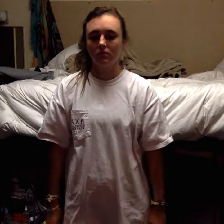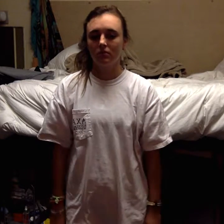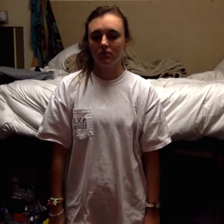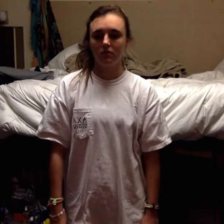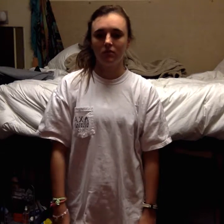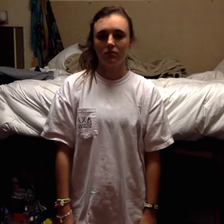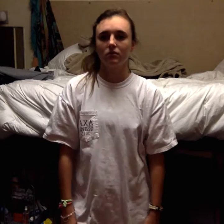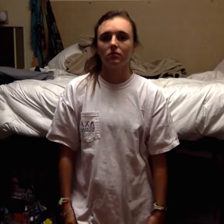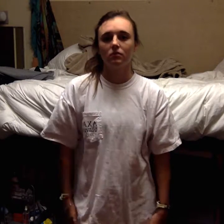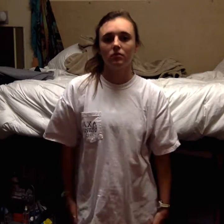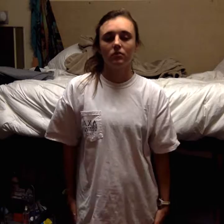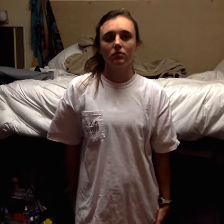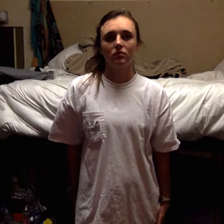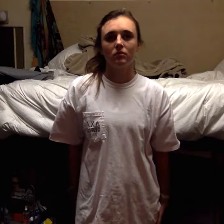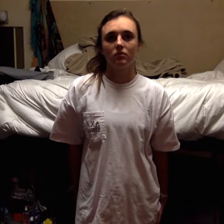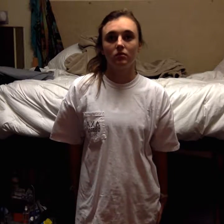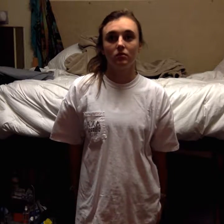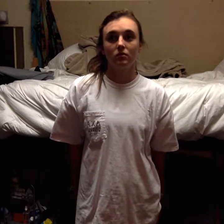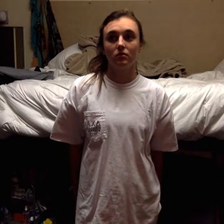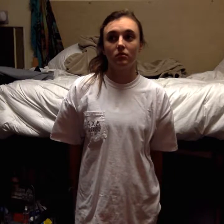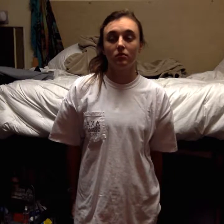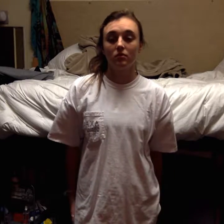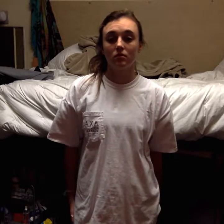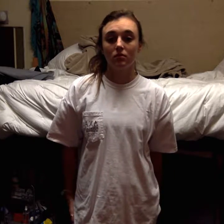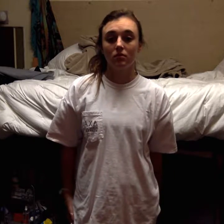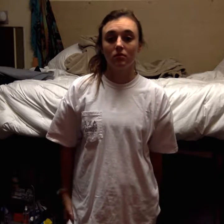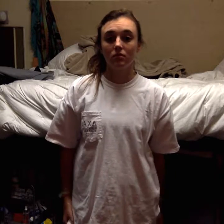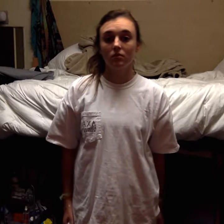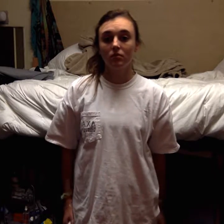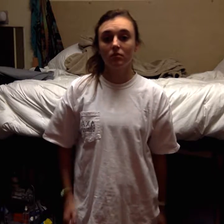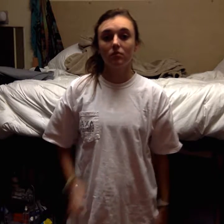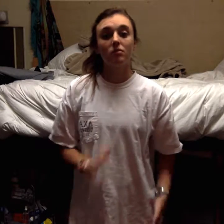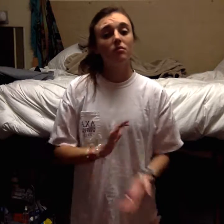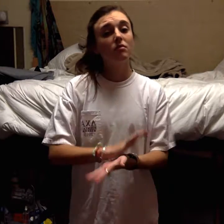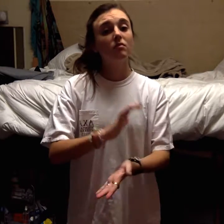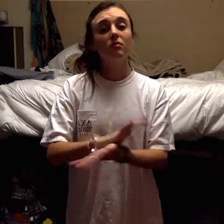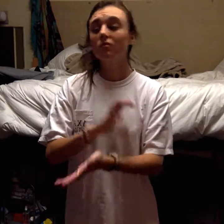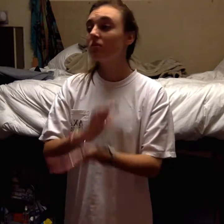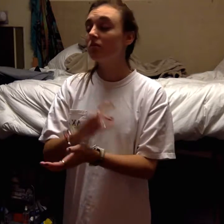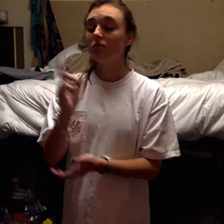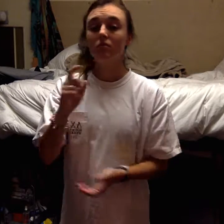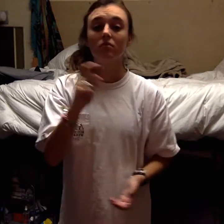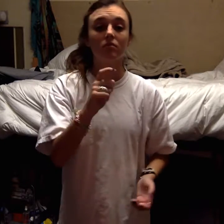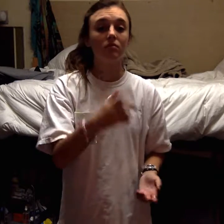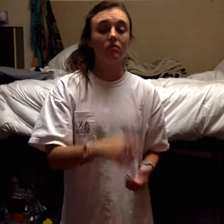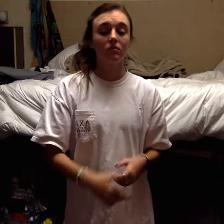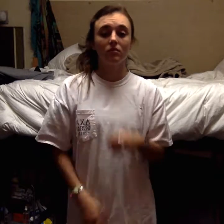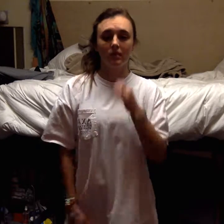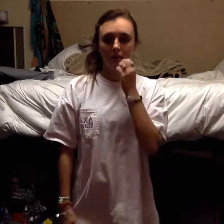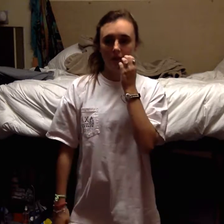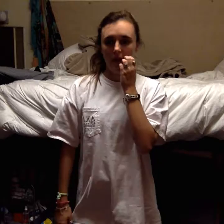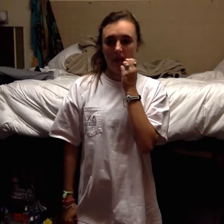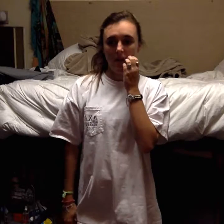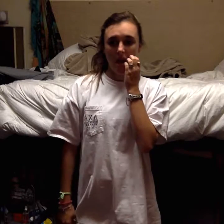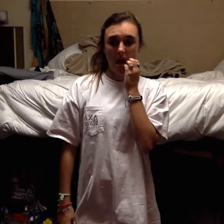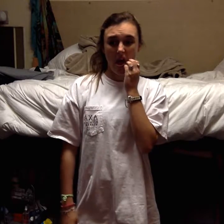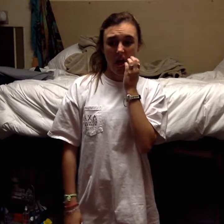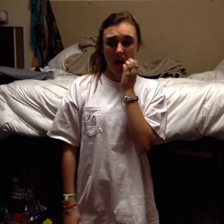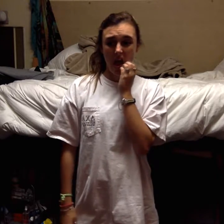city. Anyone else need paper? All right, now wait. You won't think that Mrs. Pagano has finished,